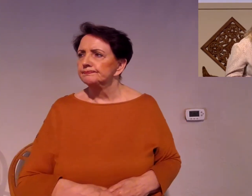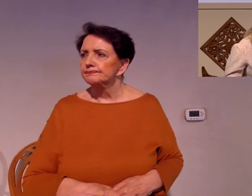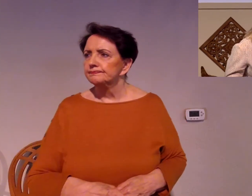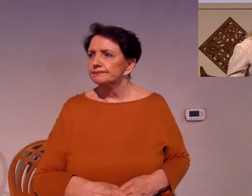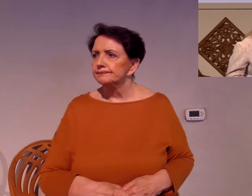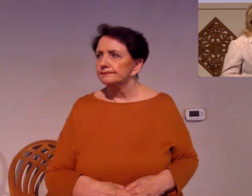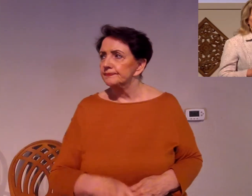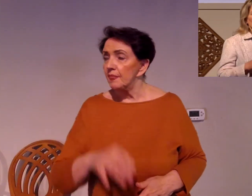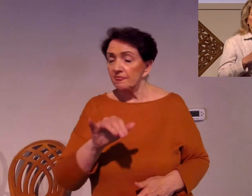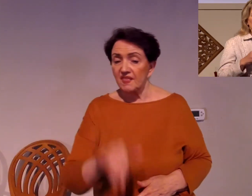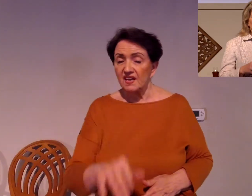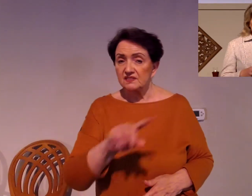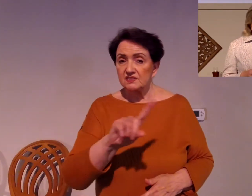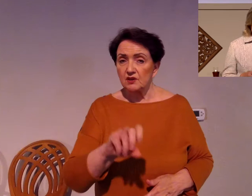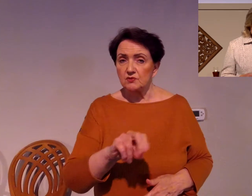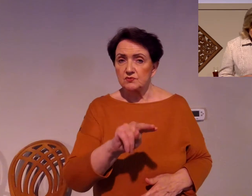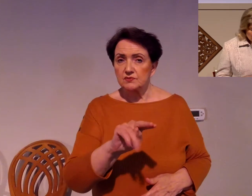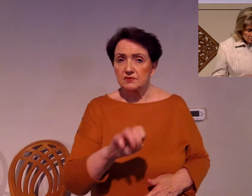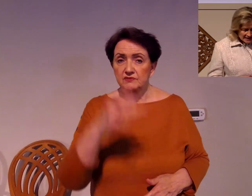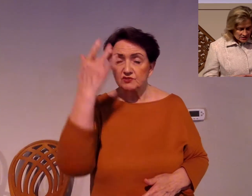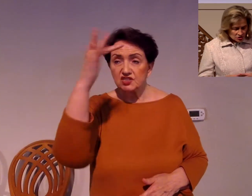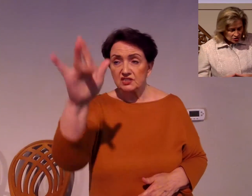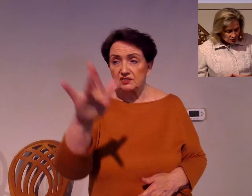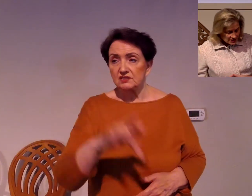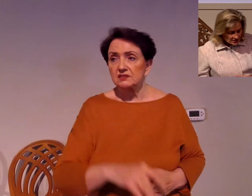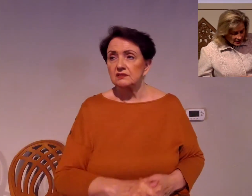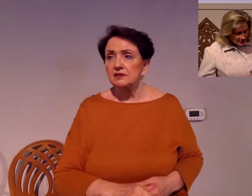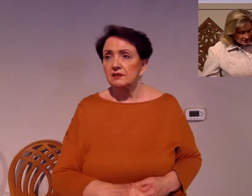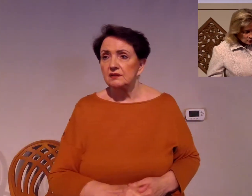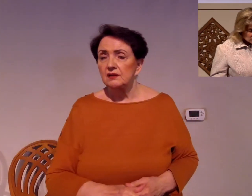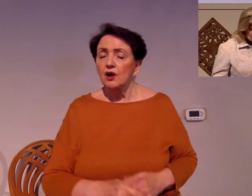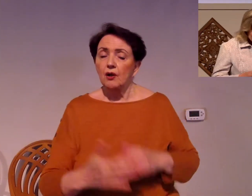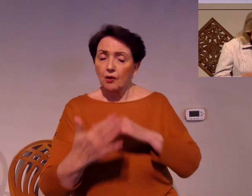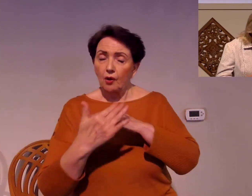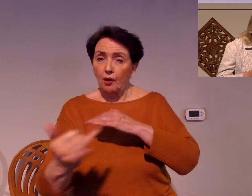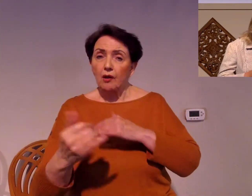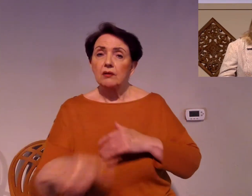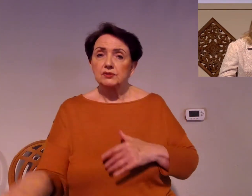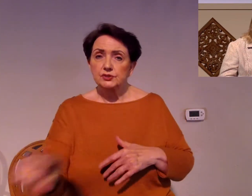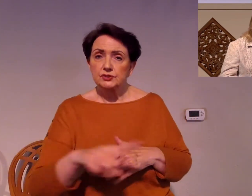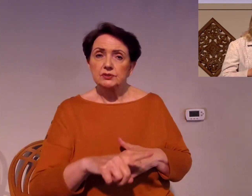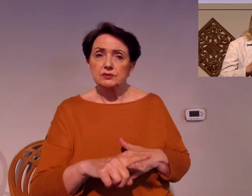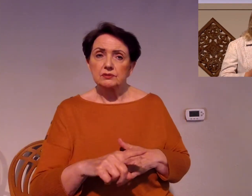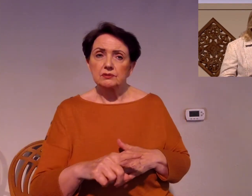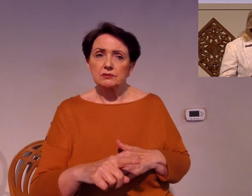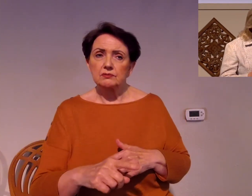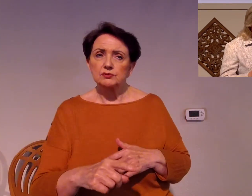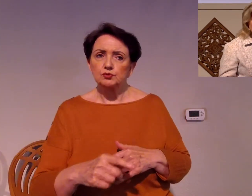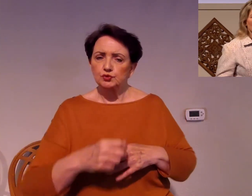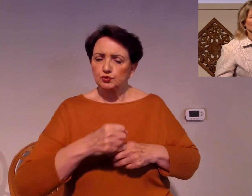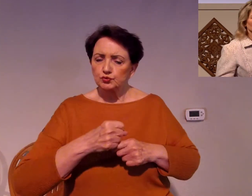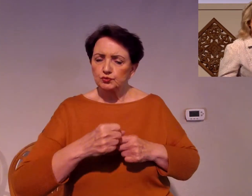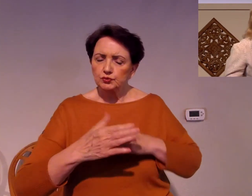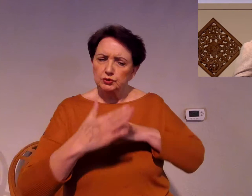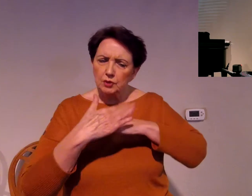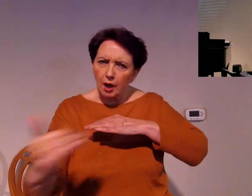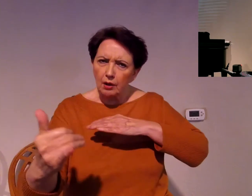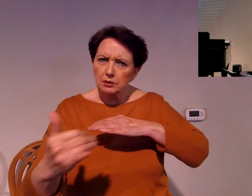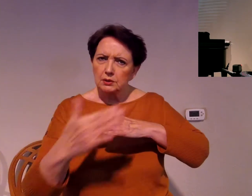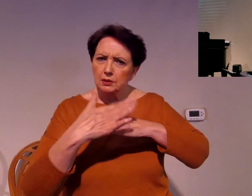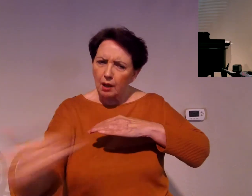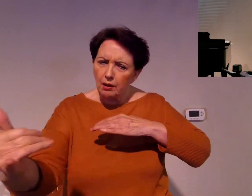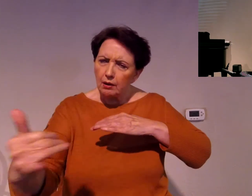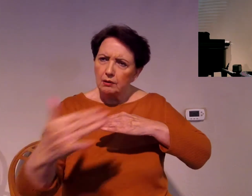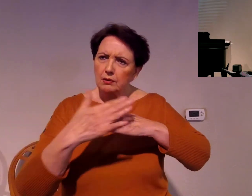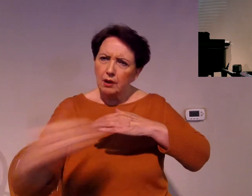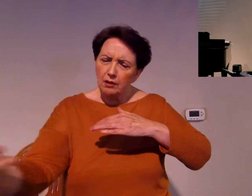This zone, your zone of genius, beckons you, he says, with increasingly strong calls as you go